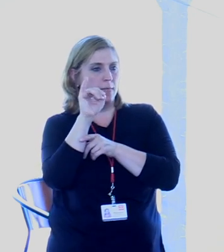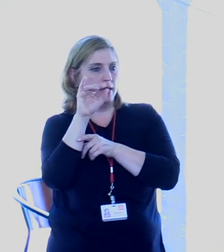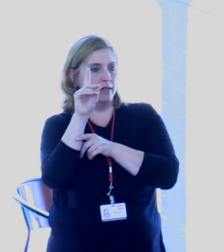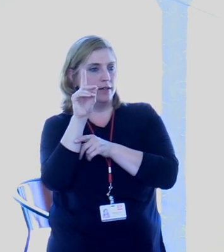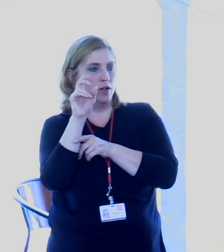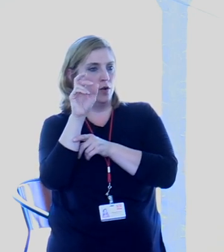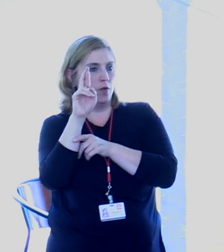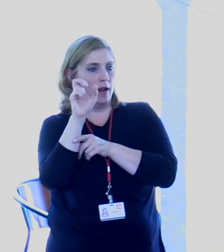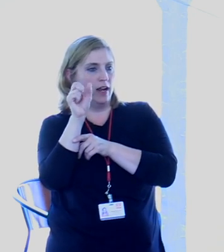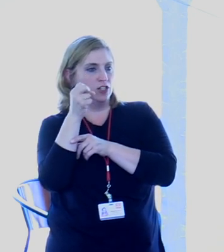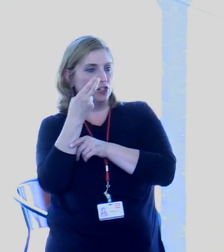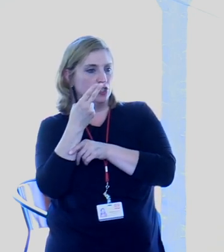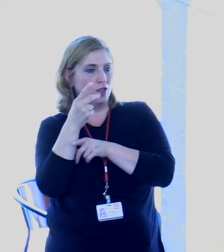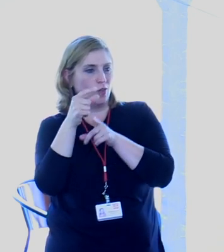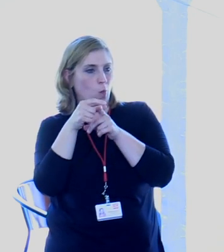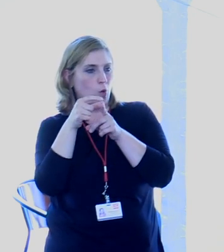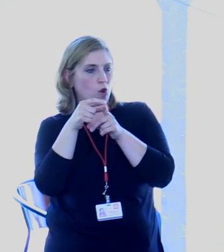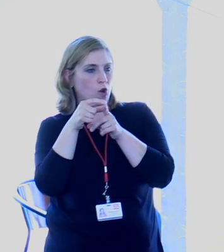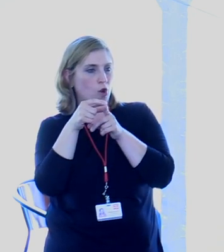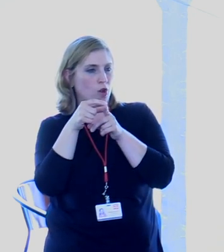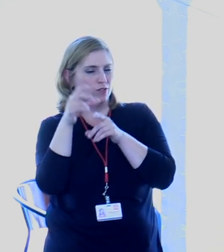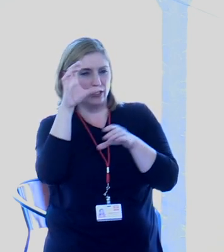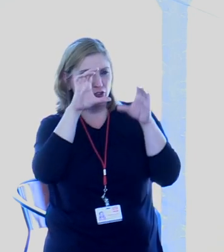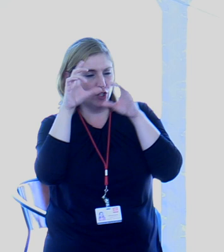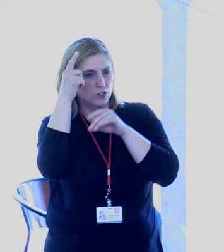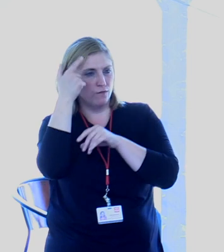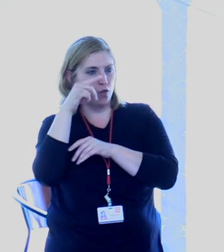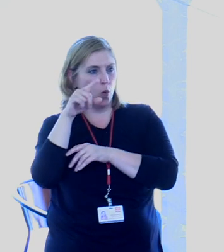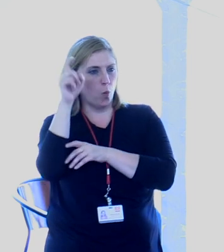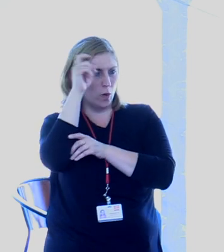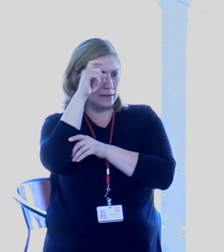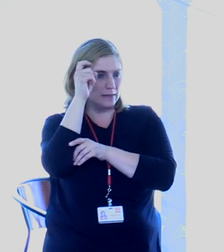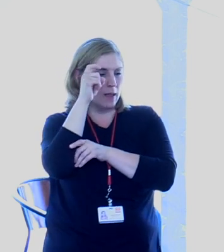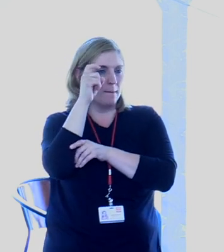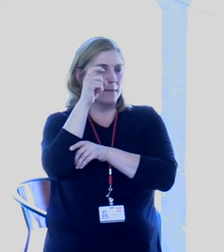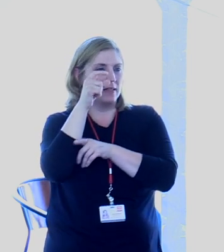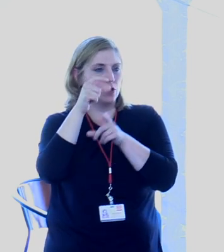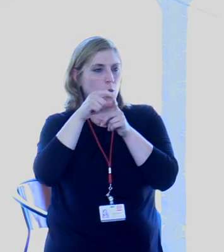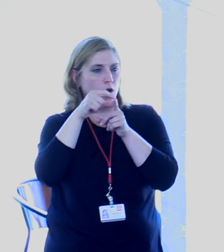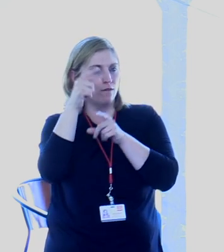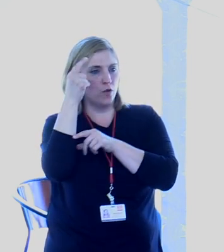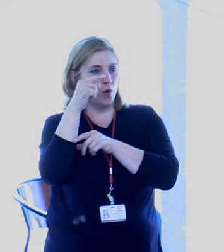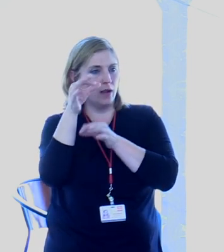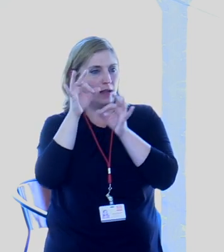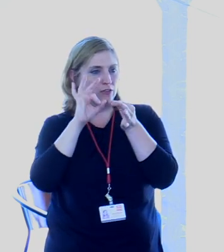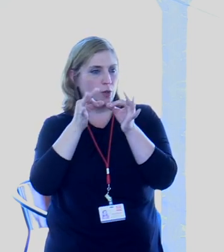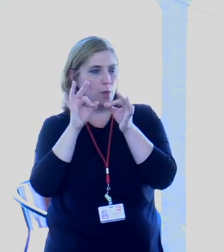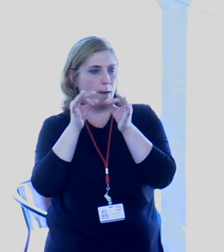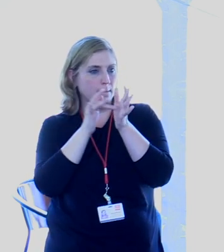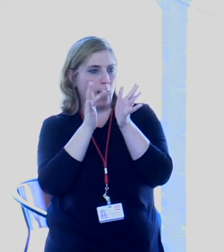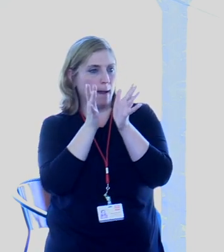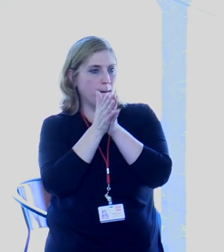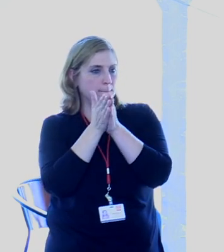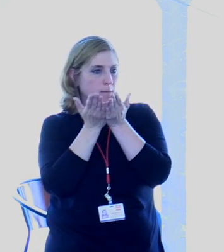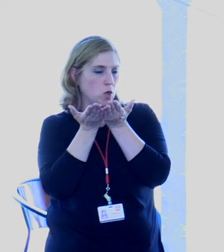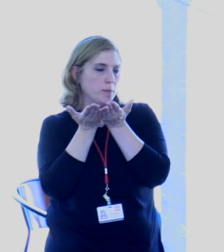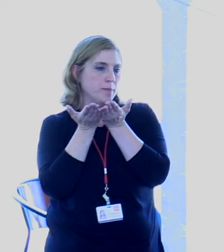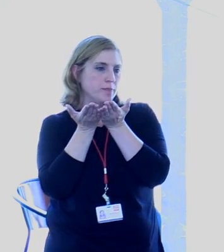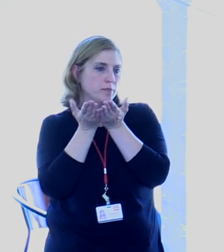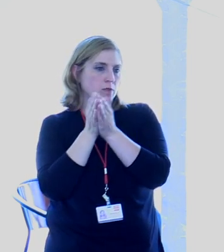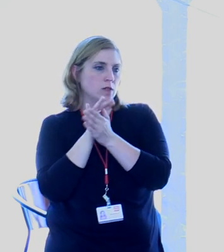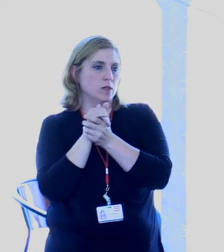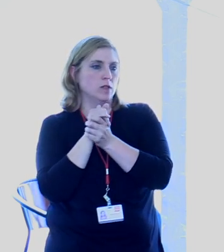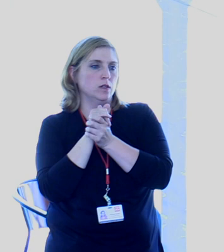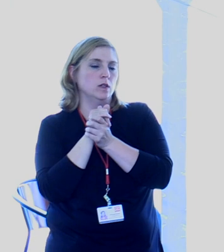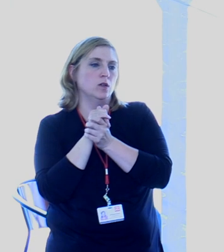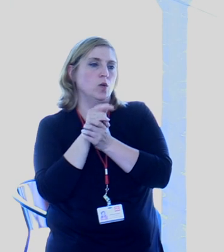so the word to search for wisdom is the word for interpretation of the Bible, midrash in